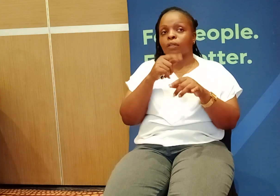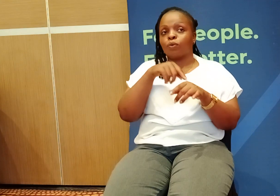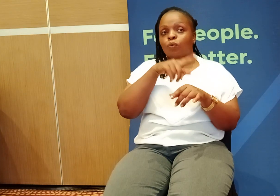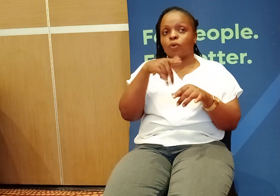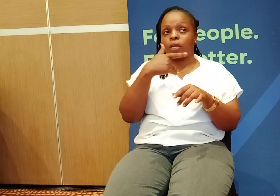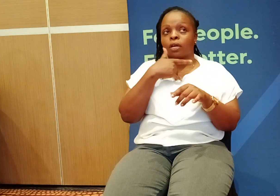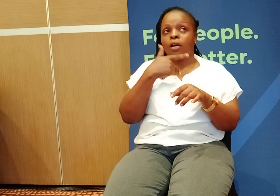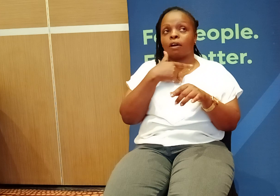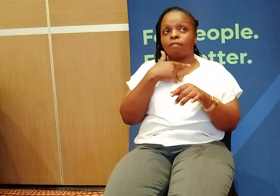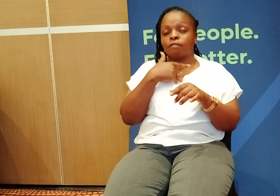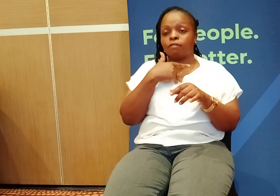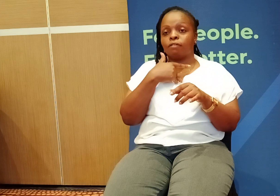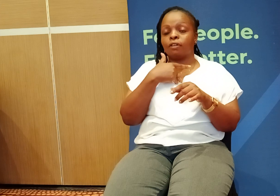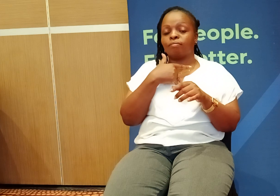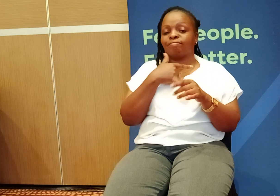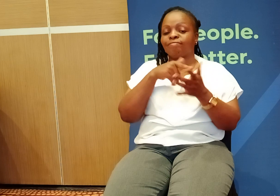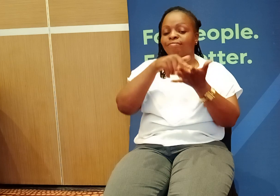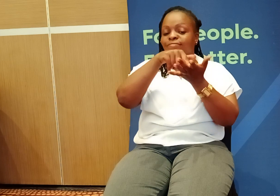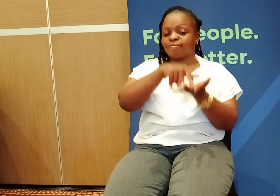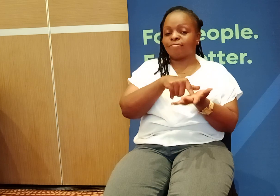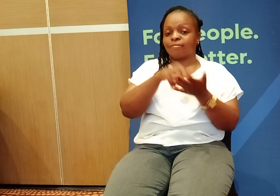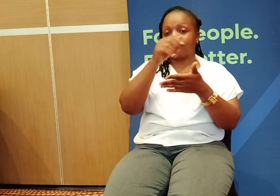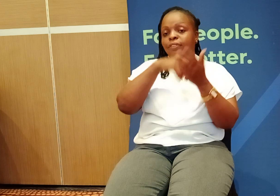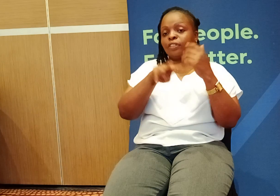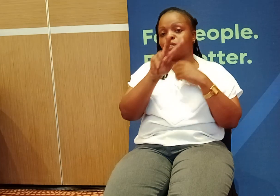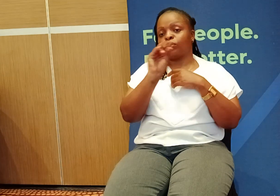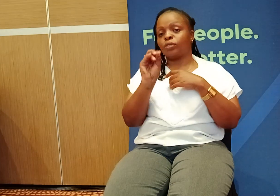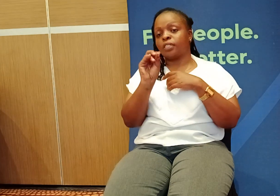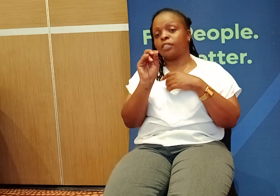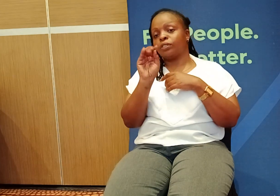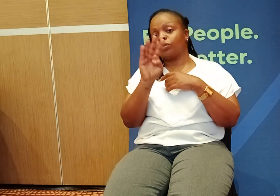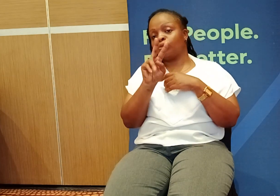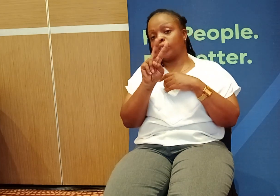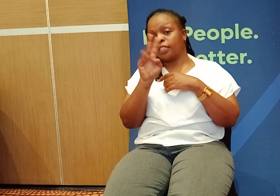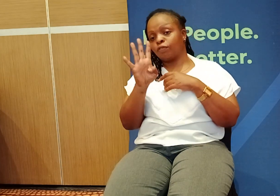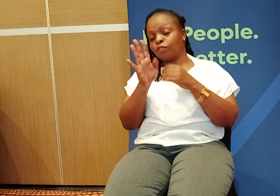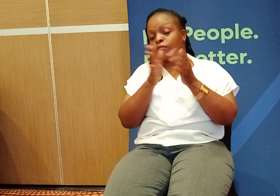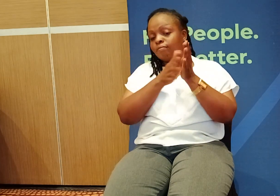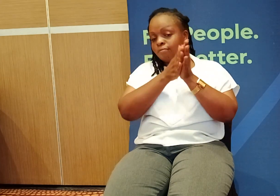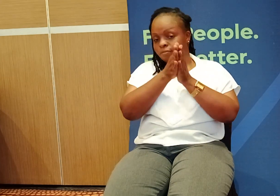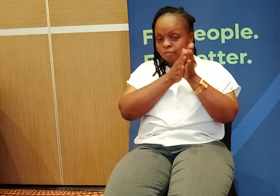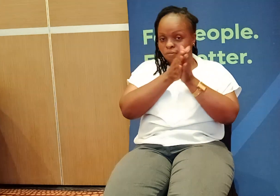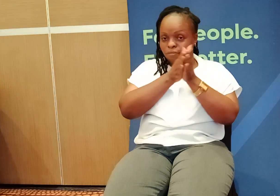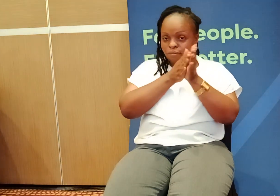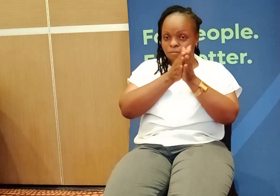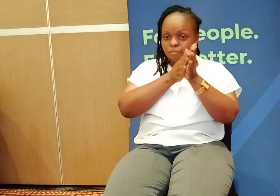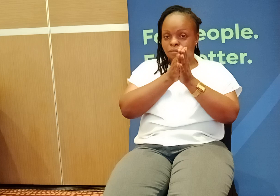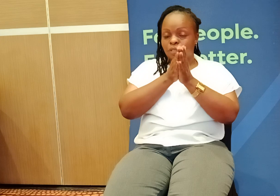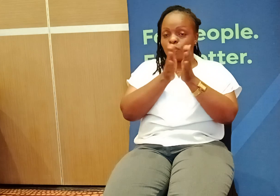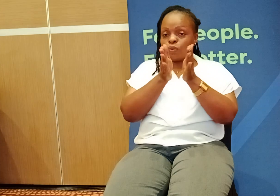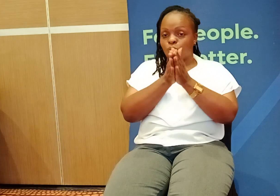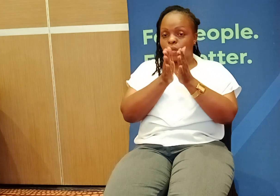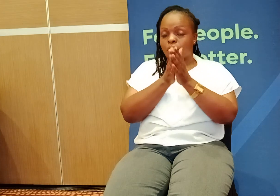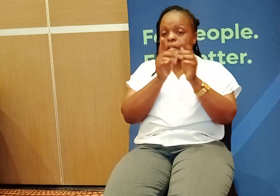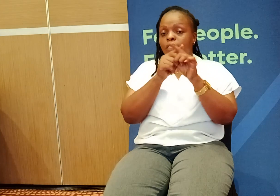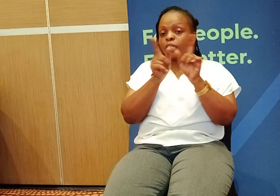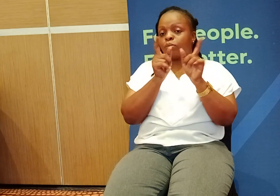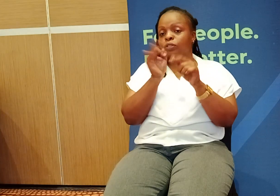very bullish in 2024. We've been very ambitious, with the exception of the NFI